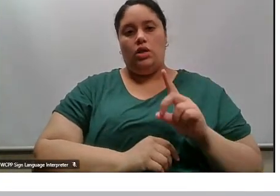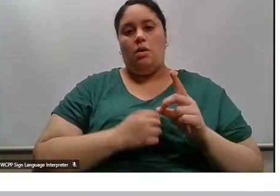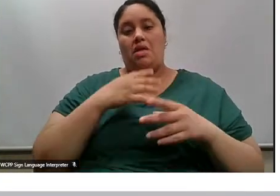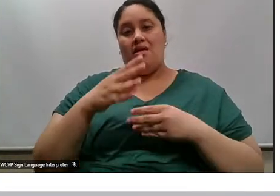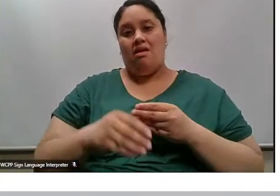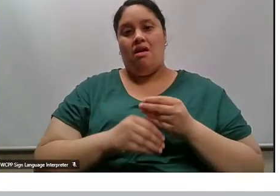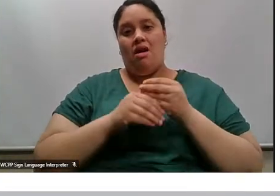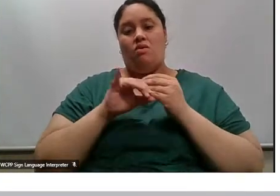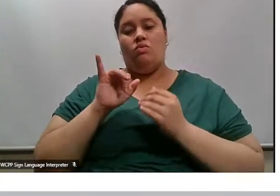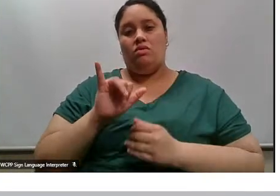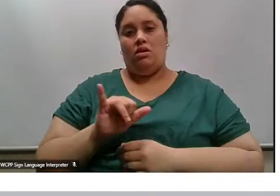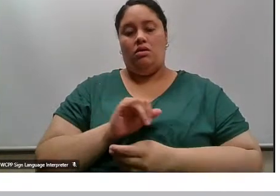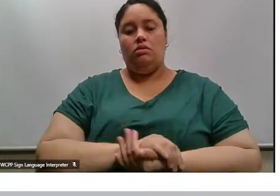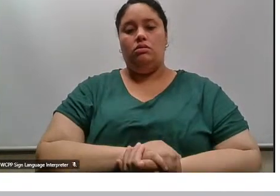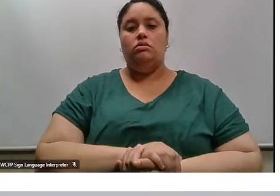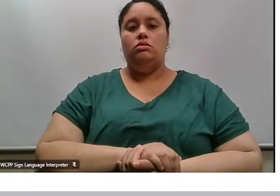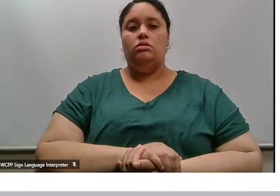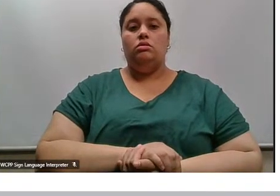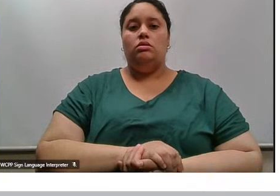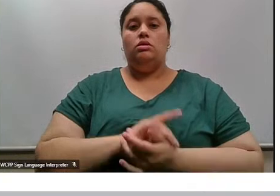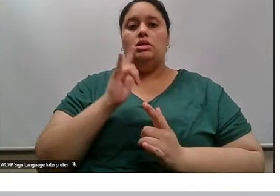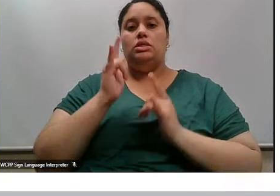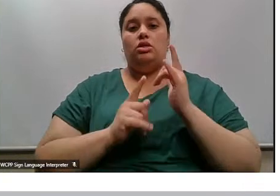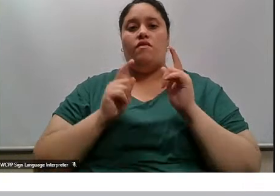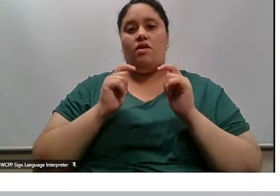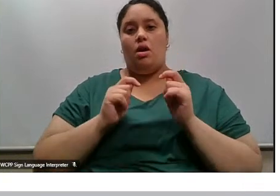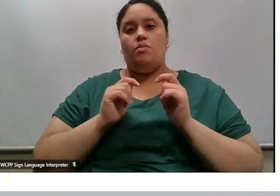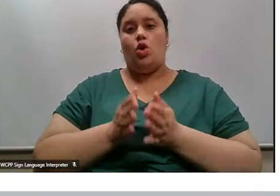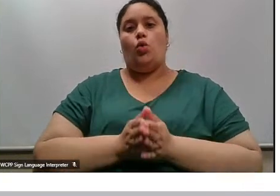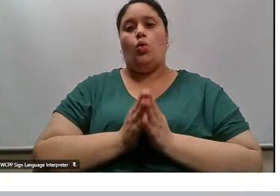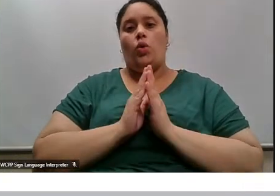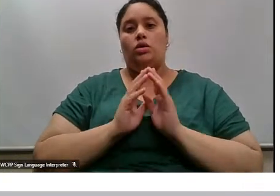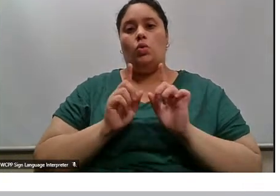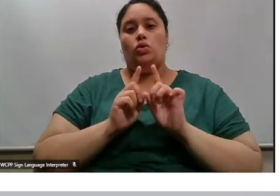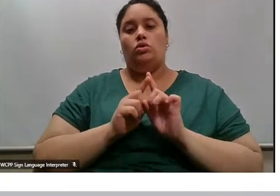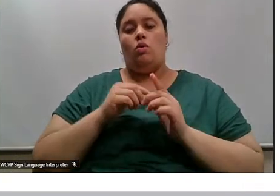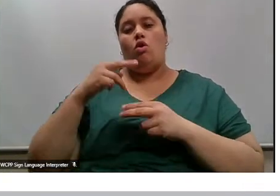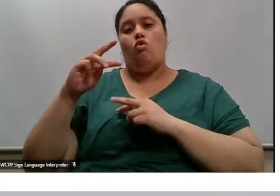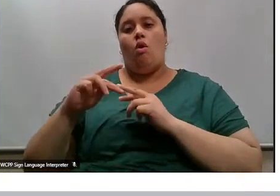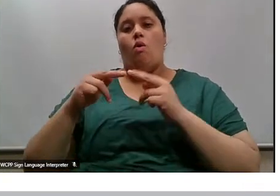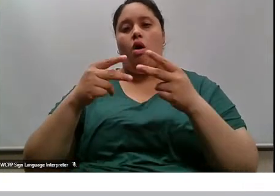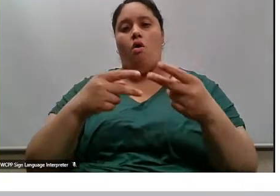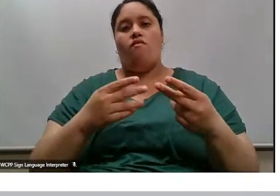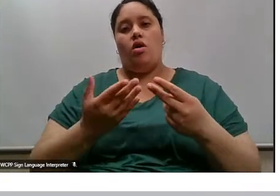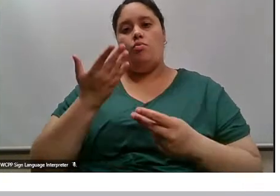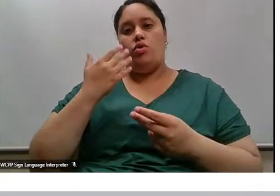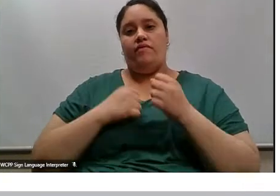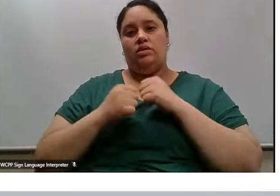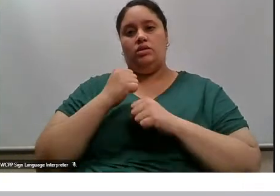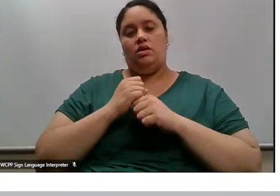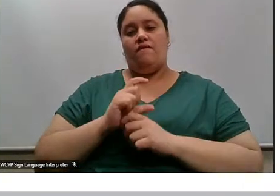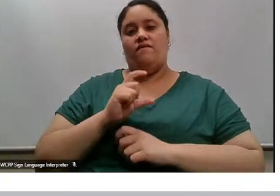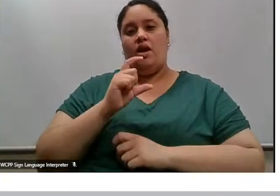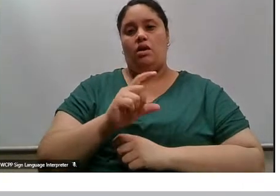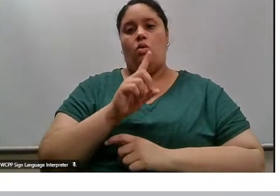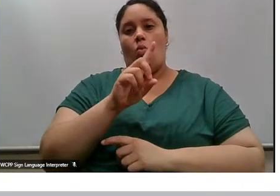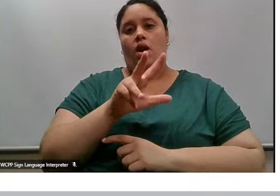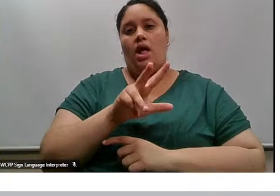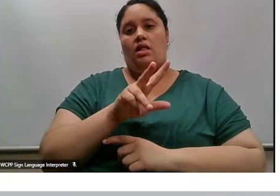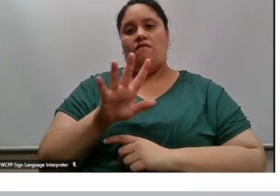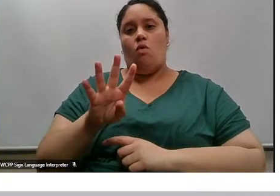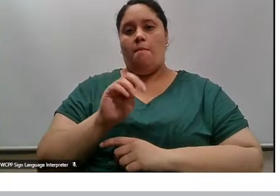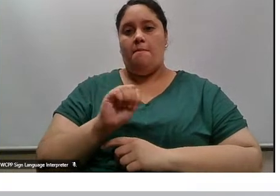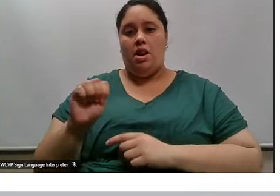on that as well. The City of Cape Town had requested a rollover of the previous year's funding of 184